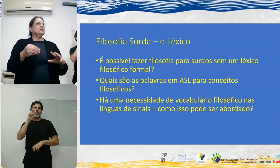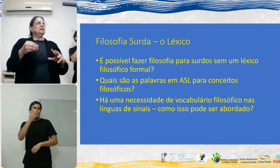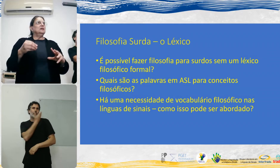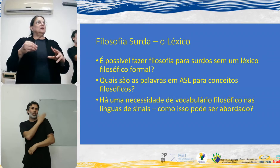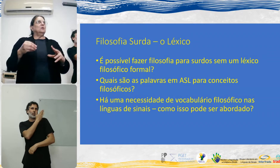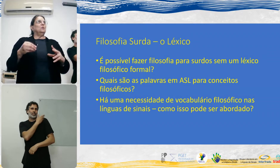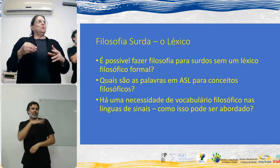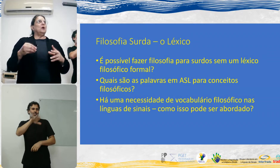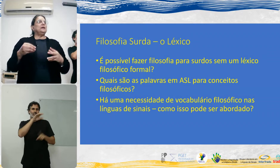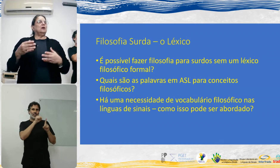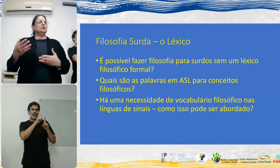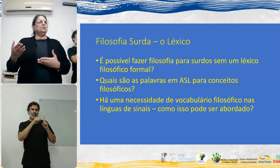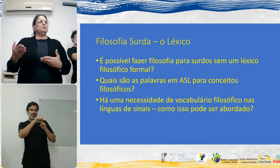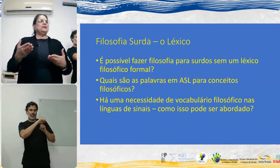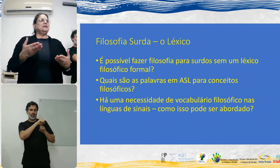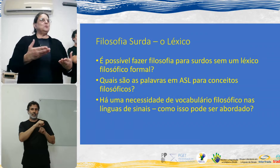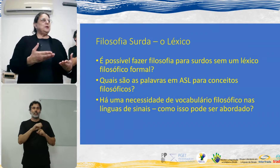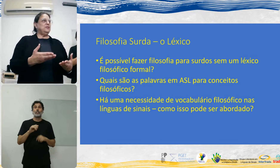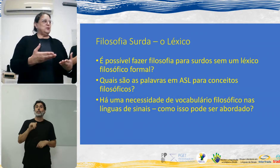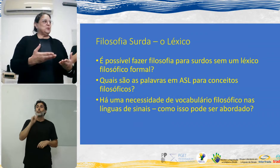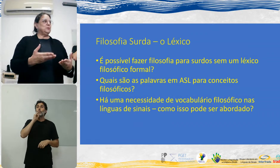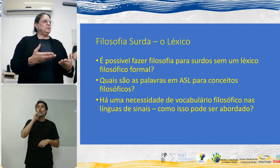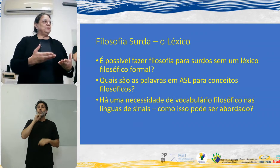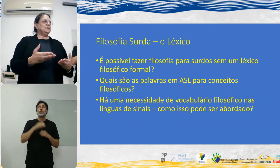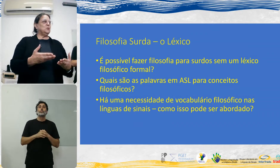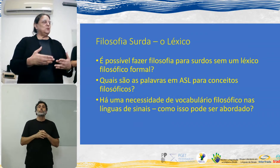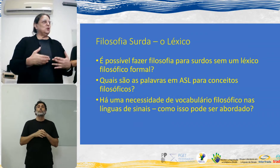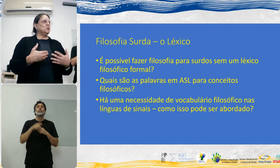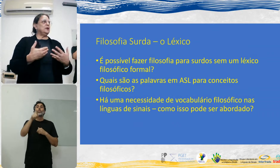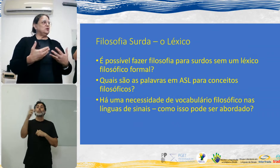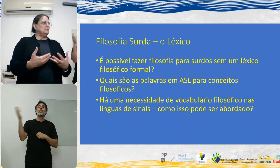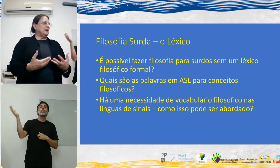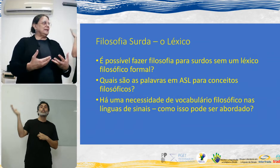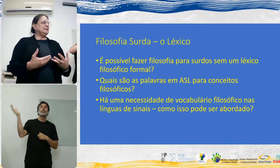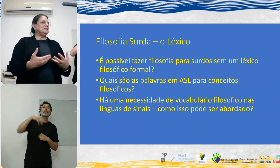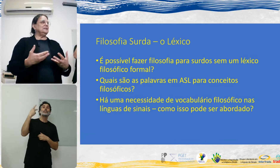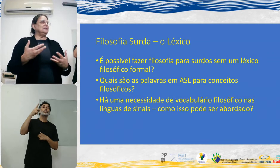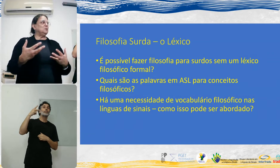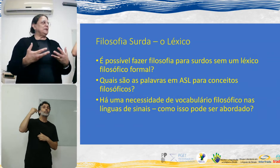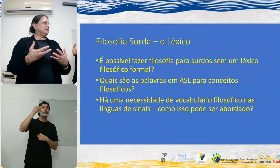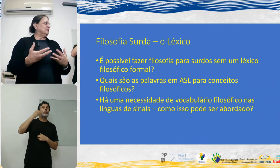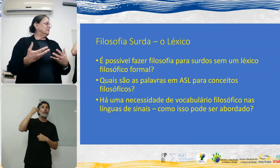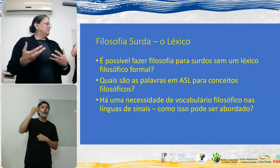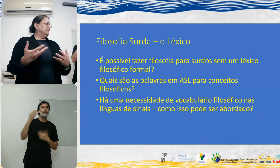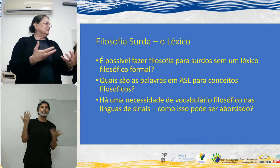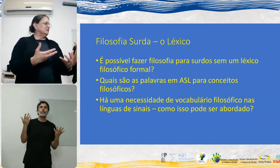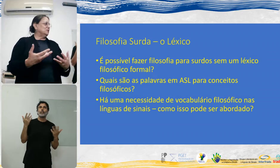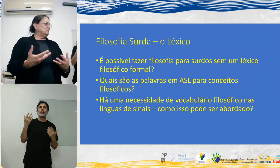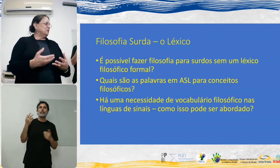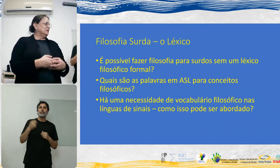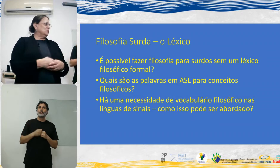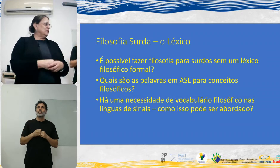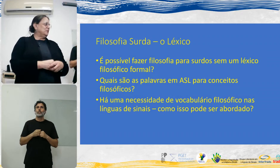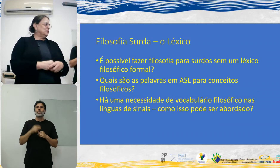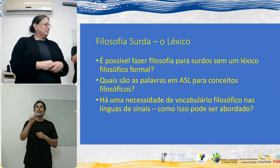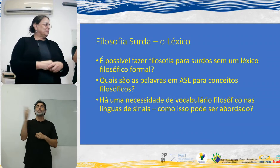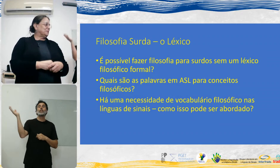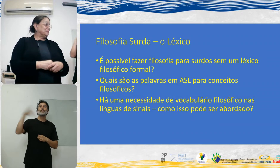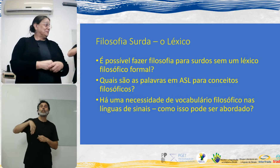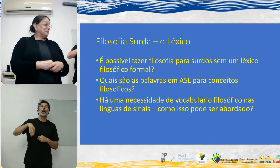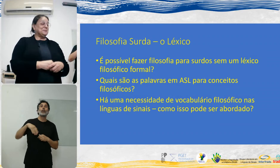language, what are you bringing with you? What are your biases? What pieces are you bringing with